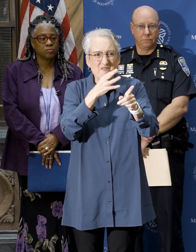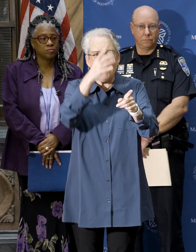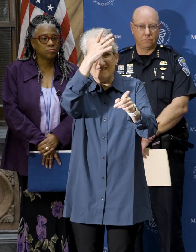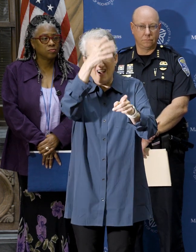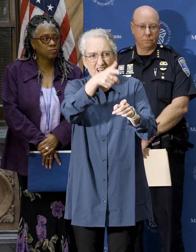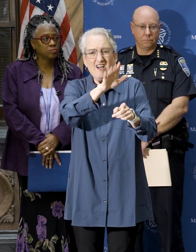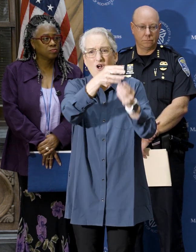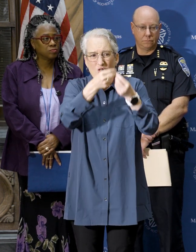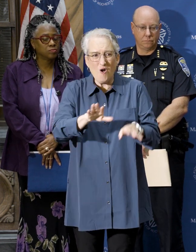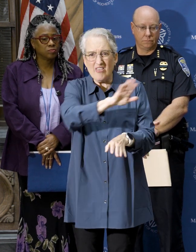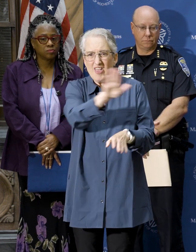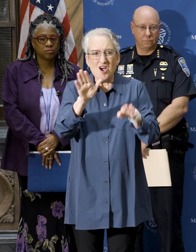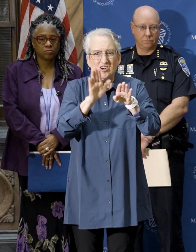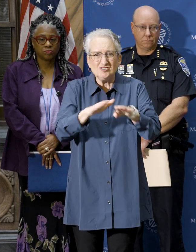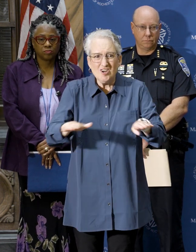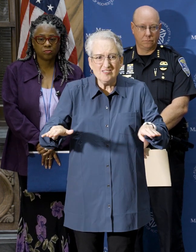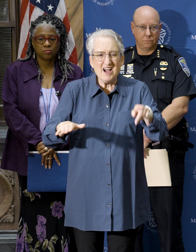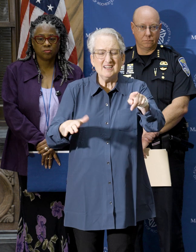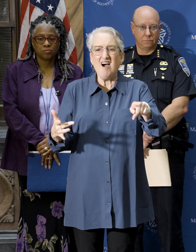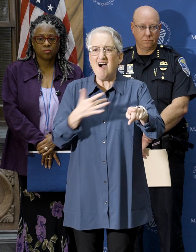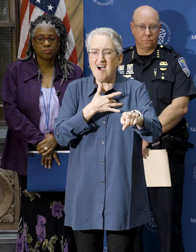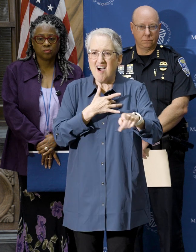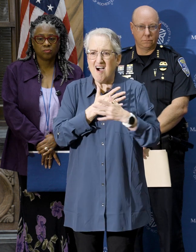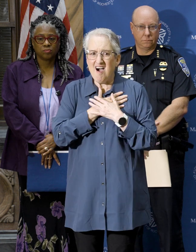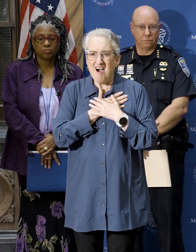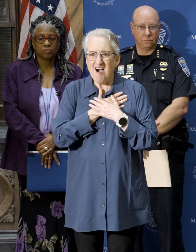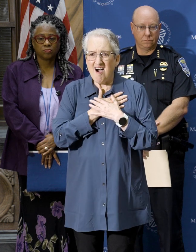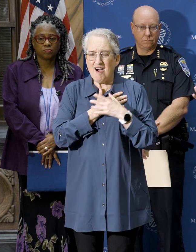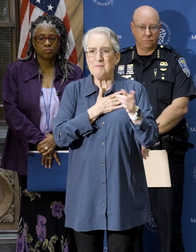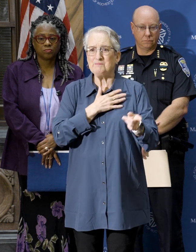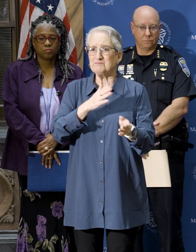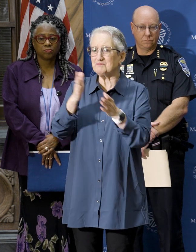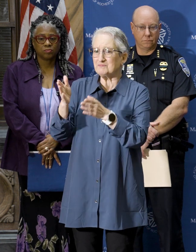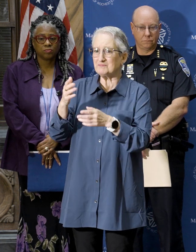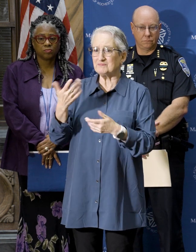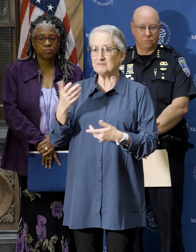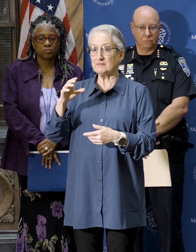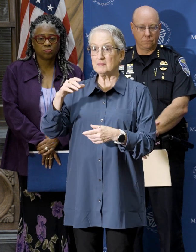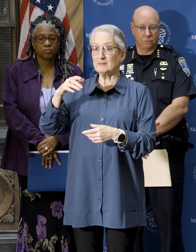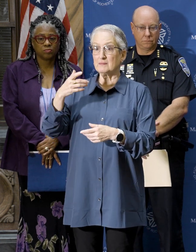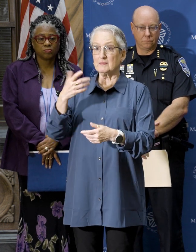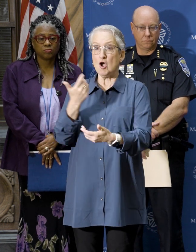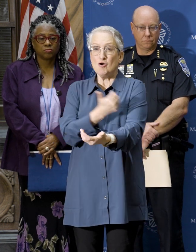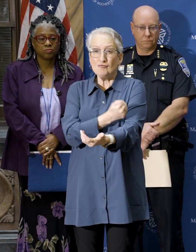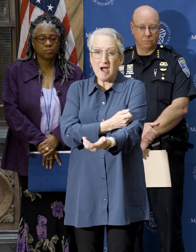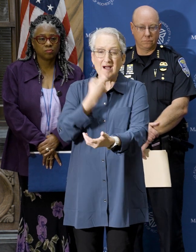or victims of opioid overdoses or fatal hit and runs, or all types of other